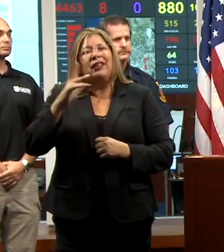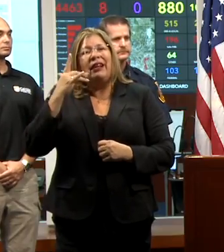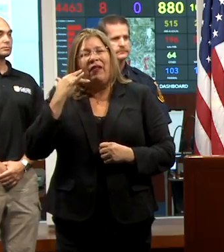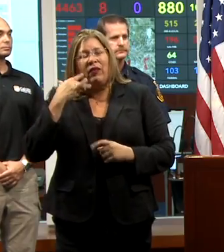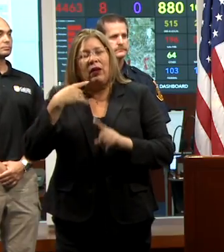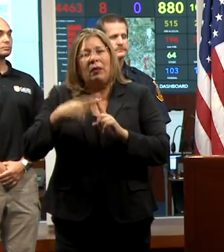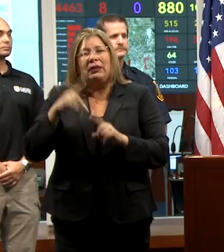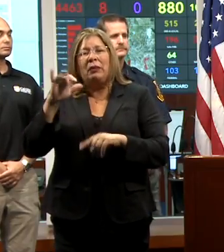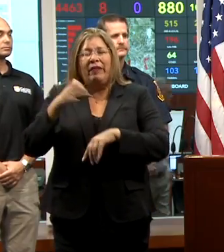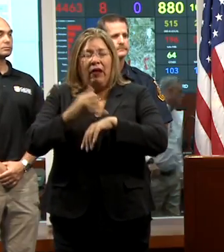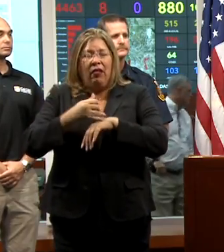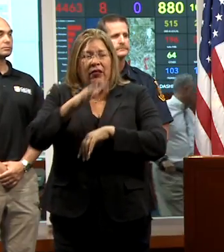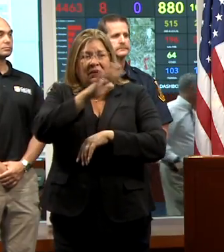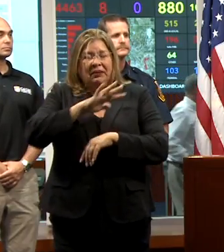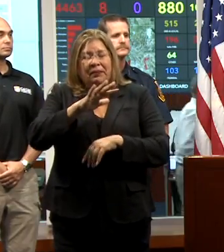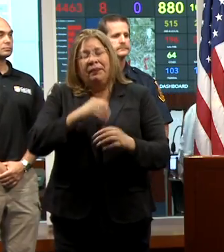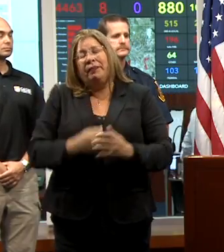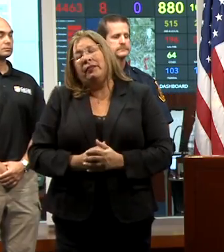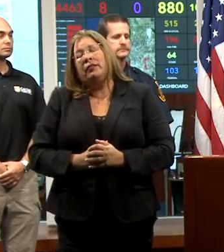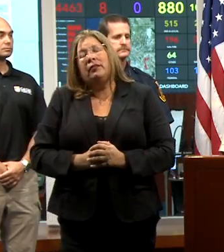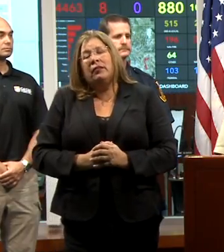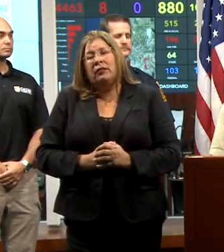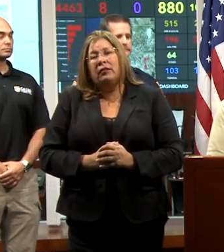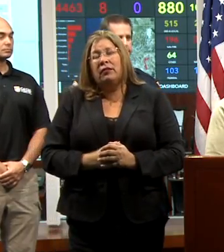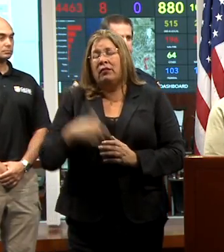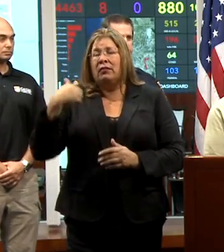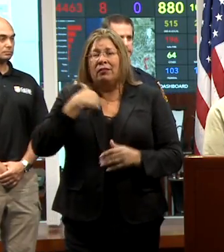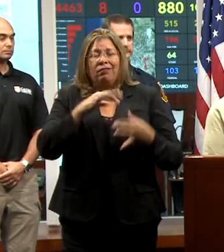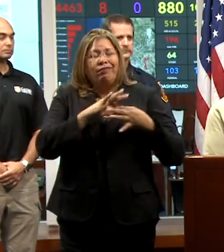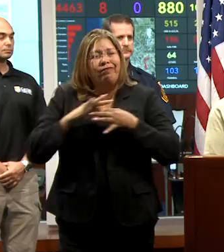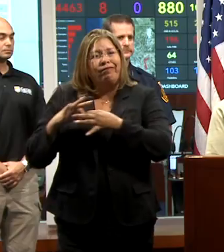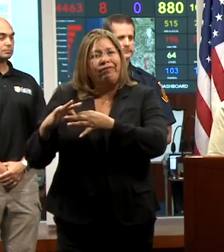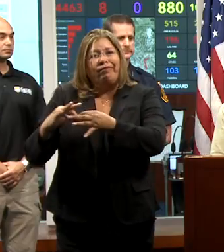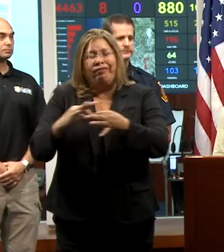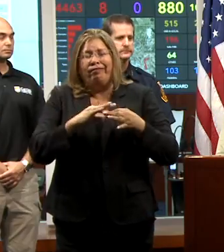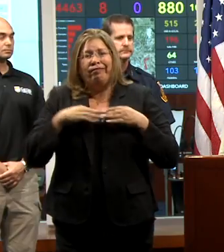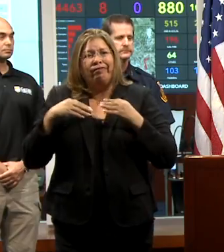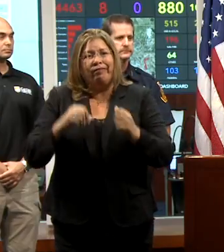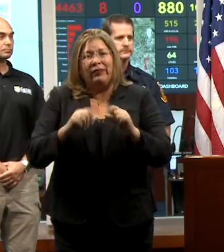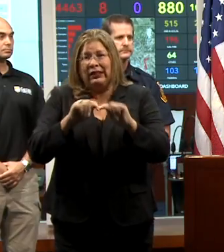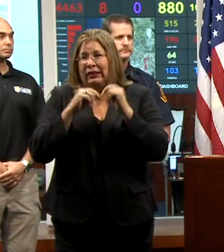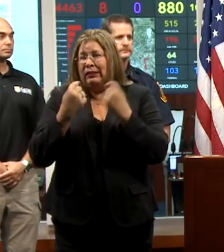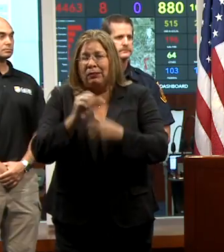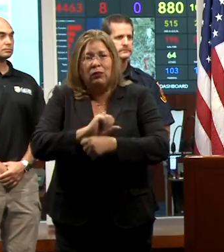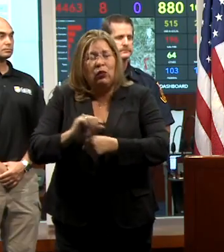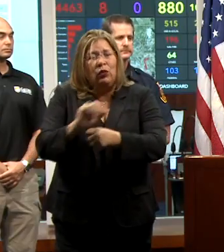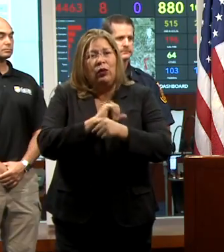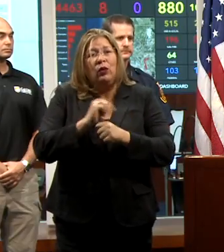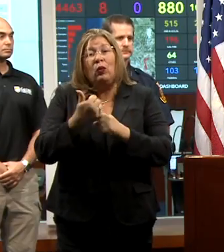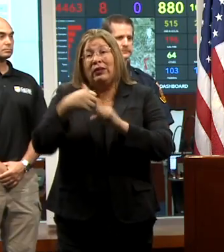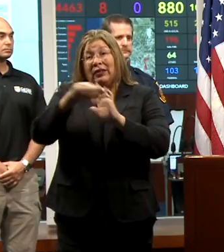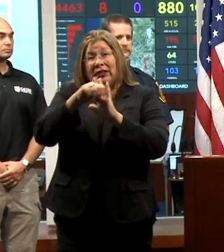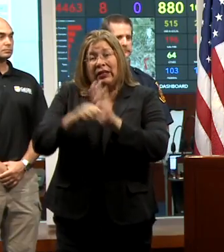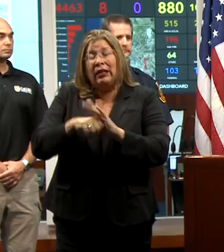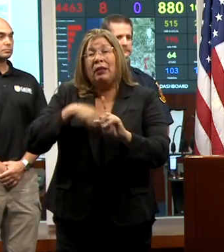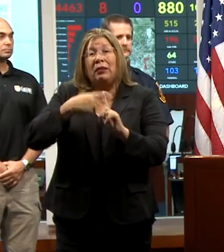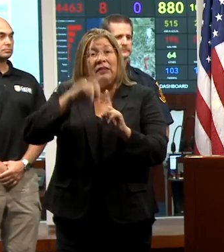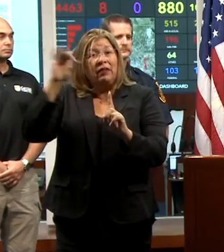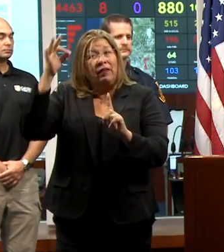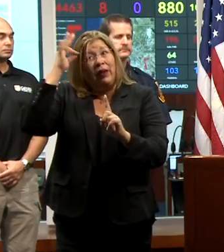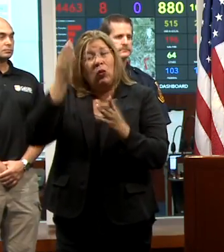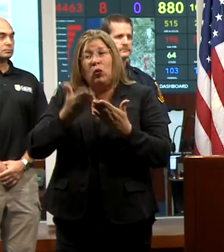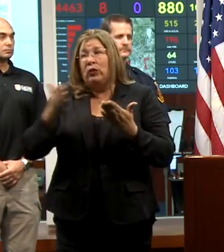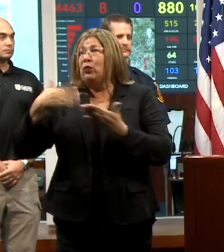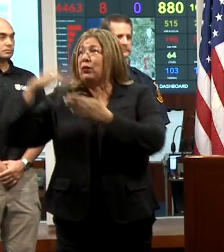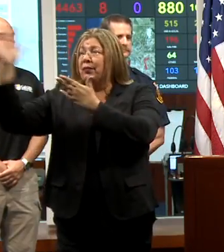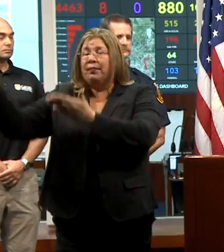and the Pacific Islands. We're in seamless teamwork here with the state as far as the federal resources that we brought on to deal with